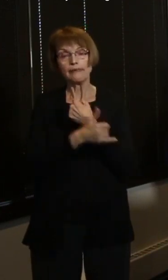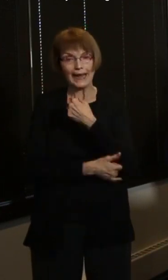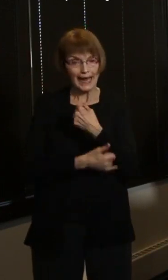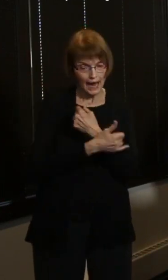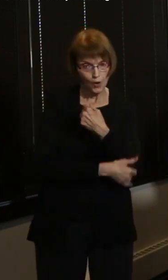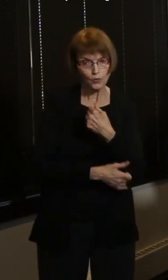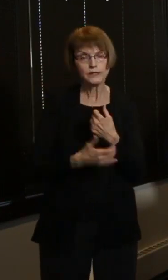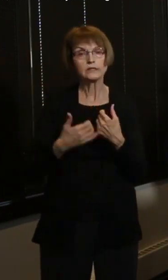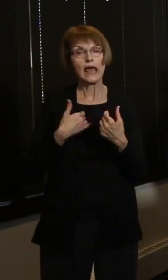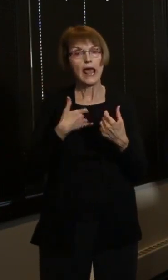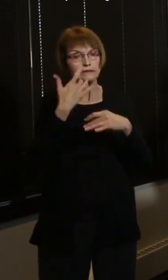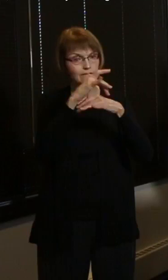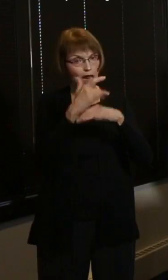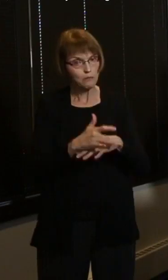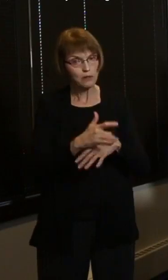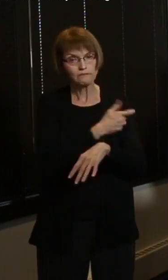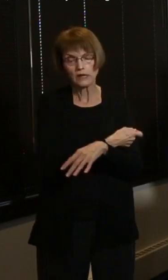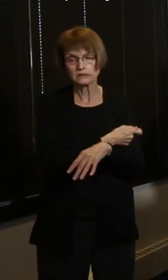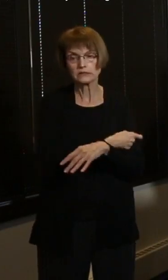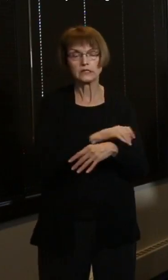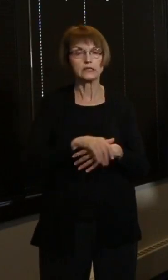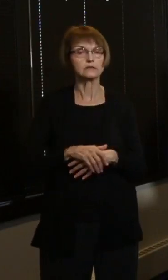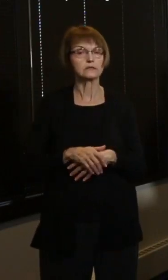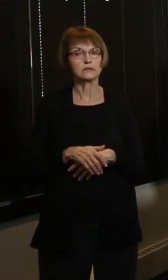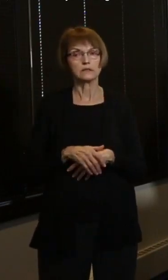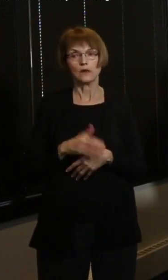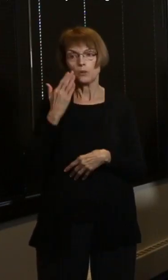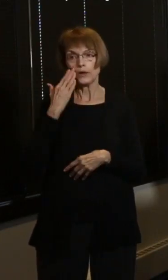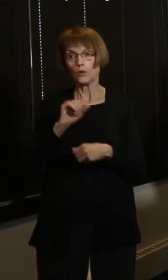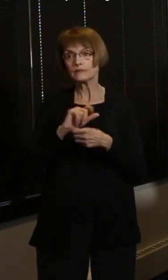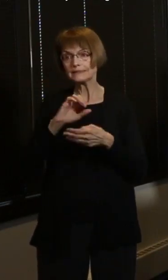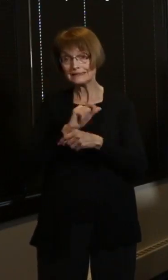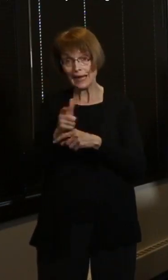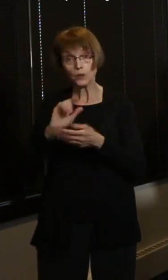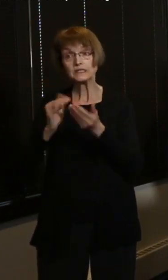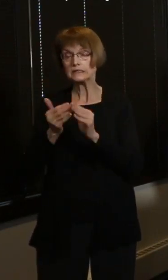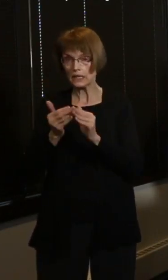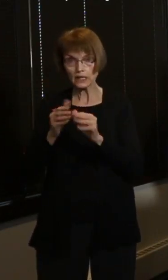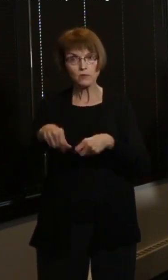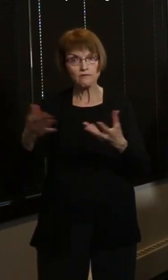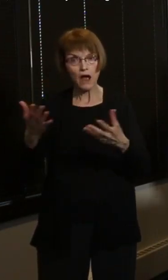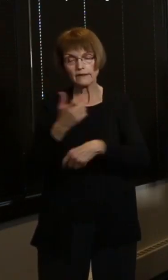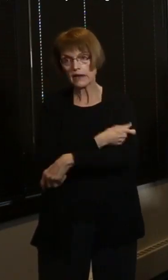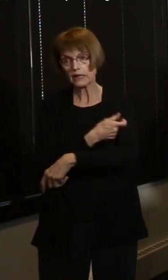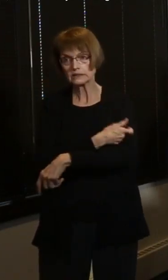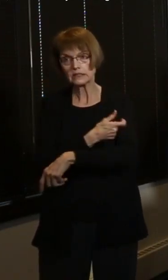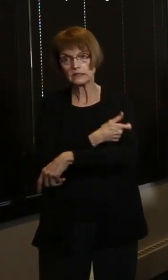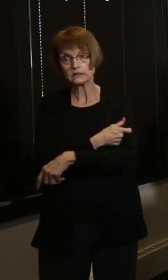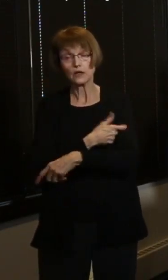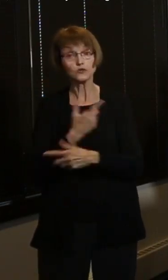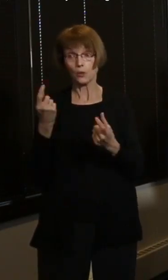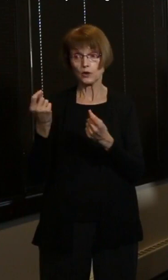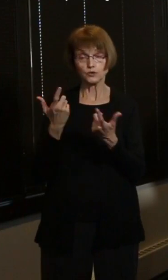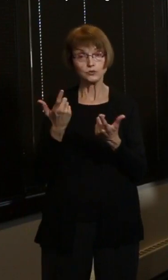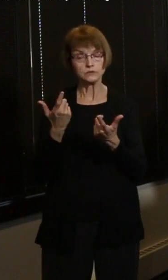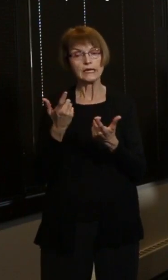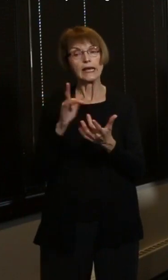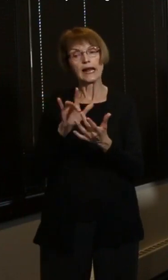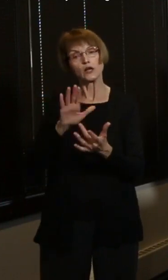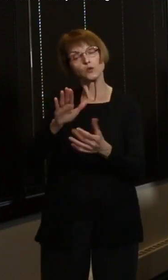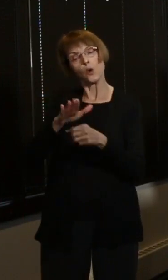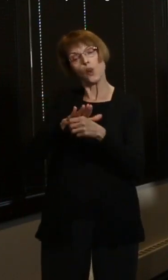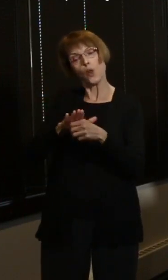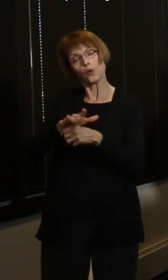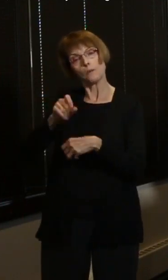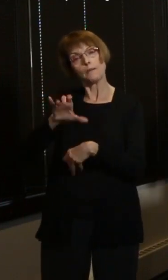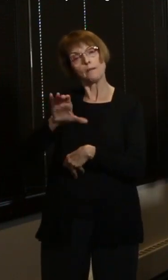county. We know about all of the vaccinations going on within St. Louis City. I would say contact your public health department